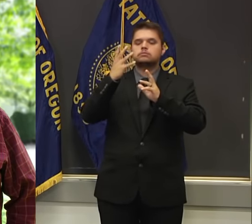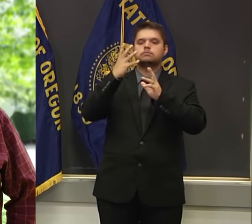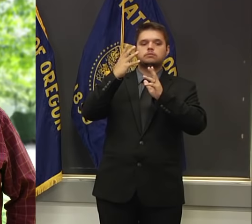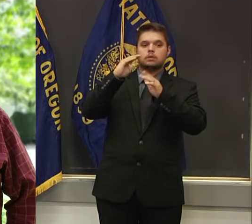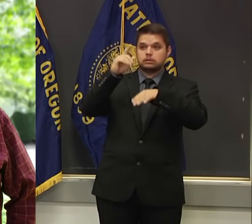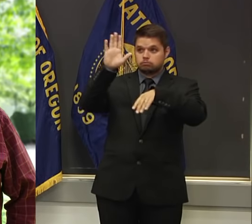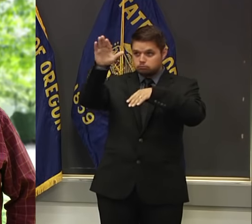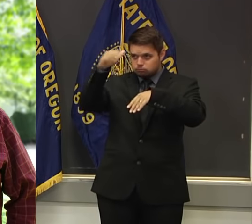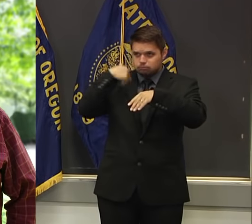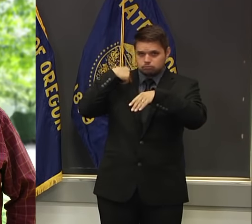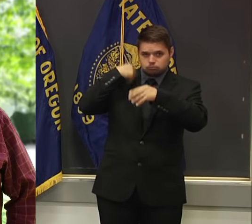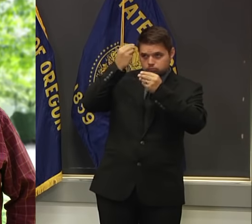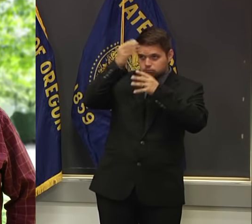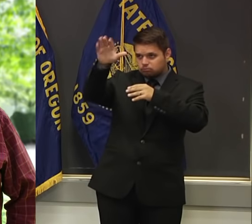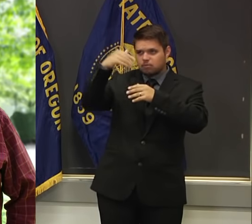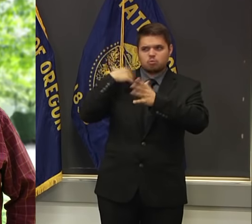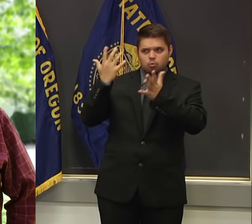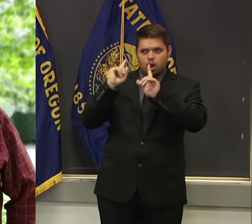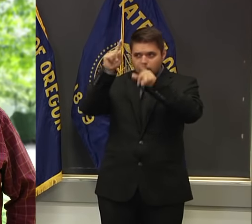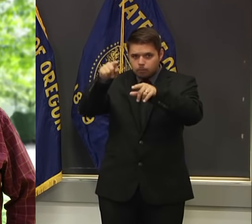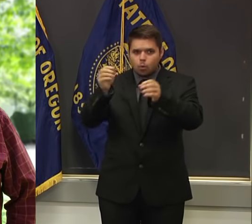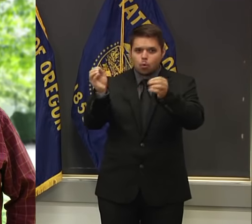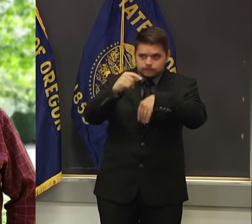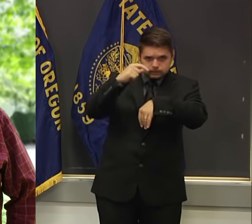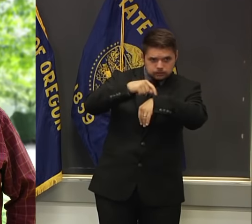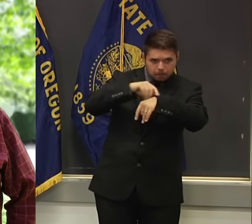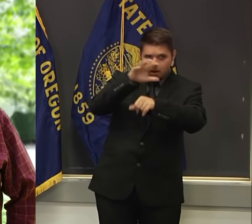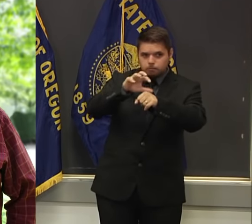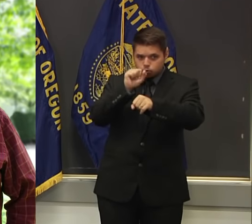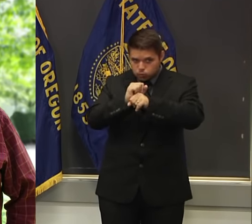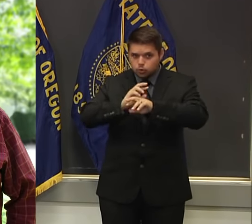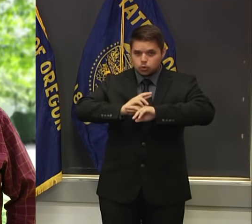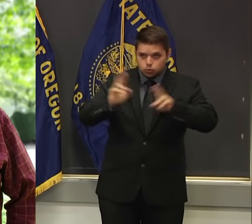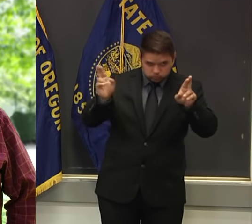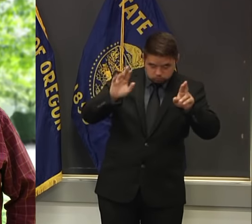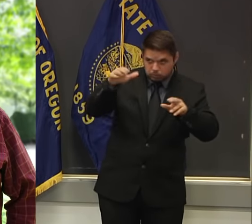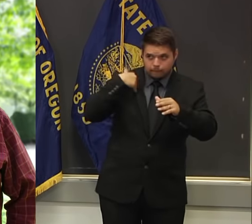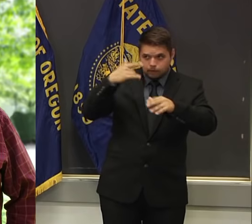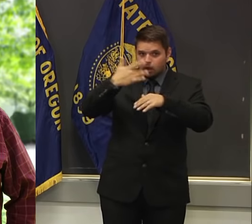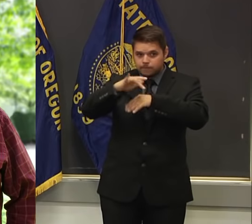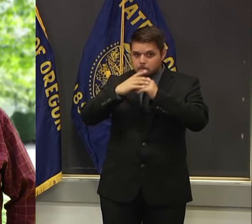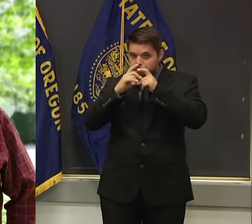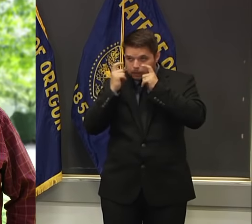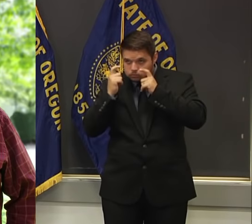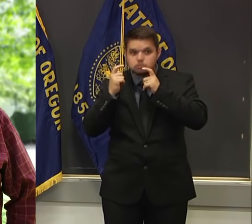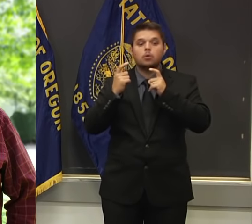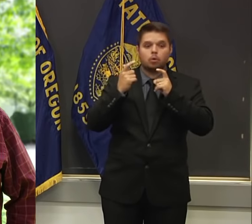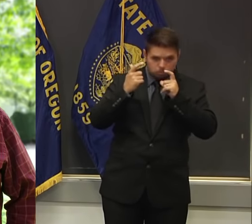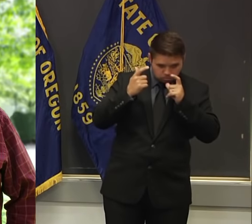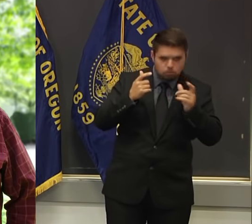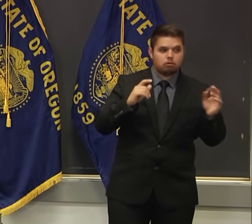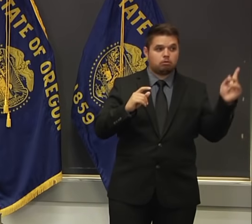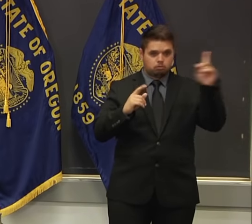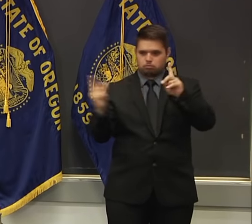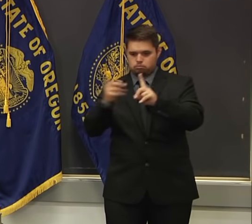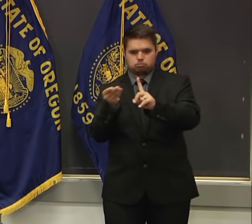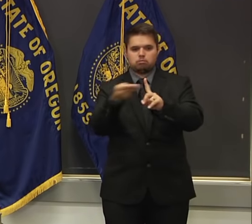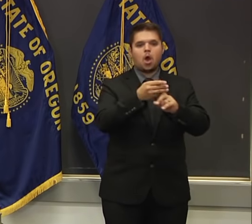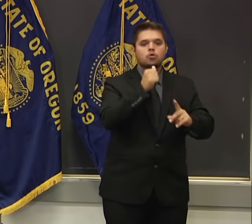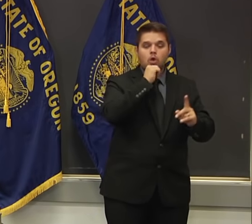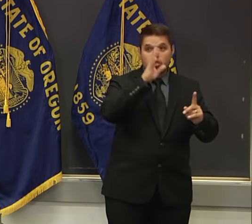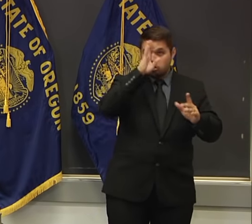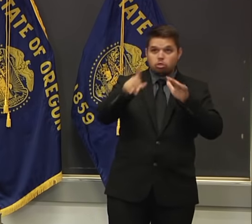and those sites in order to make sure they have respirators and that there'll be somebody there to provide them to you. And Michael, just to